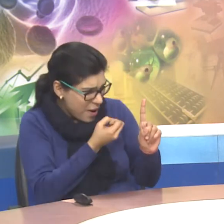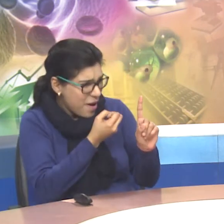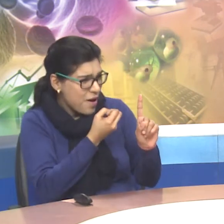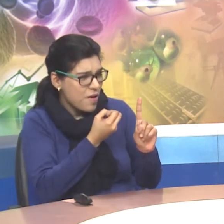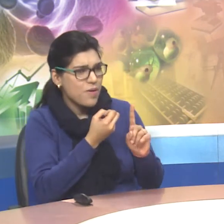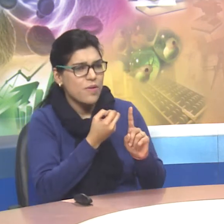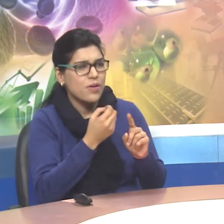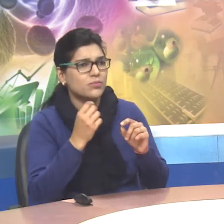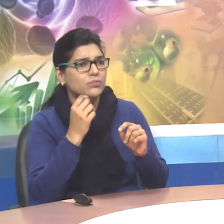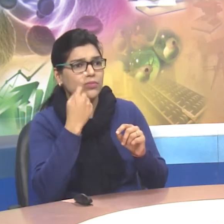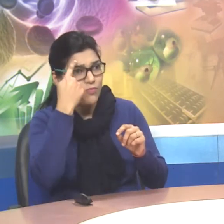I asked, puzzled.